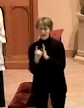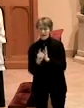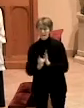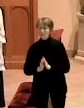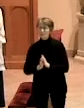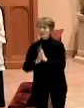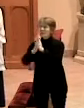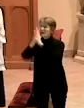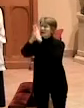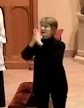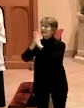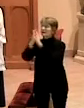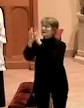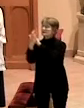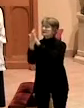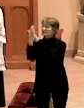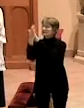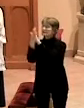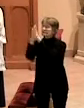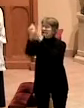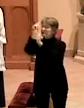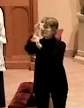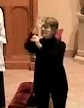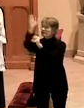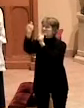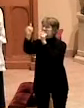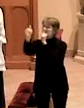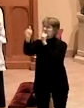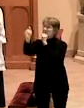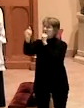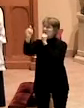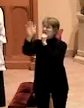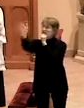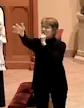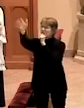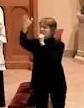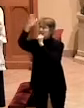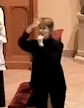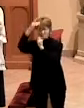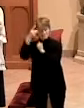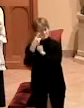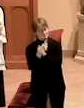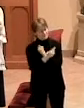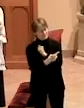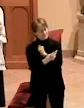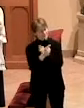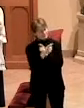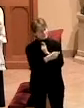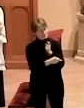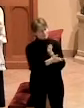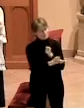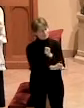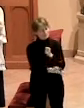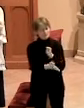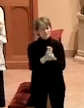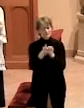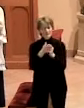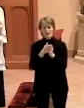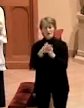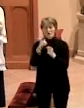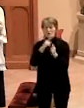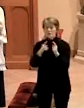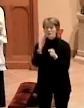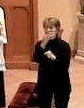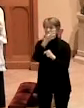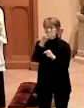your Father in secret. And your Father who sees in secret will repay you. When